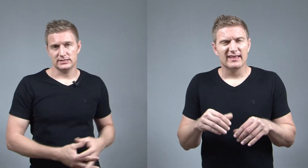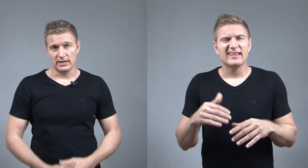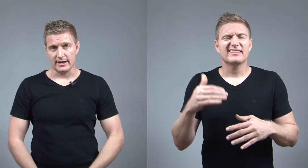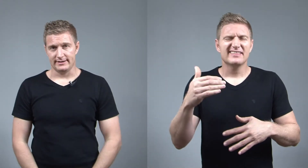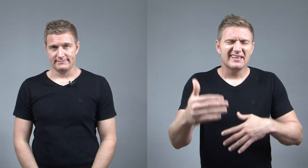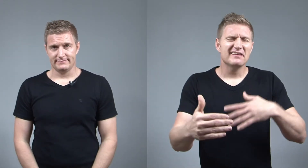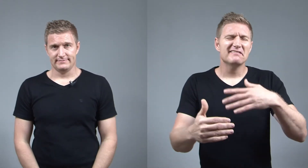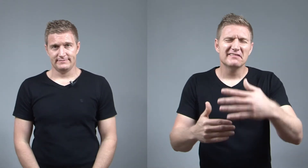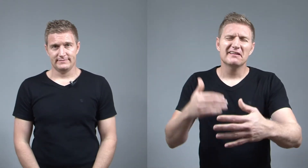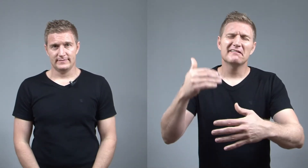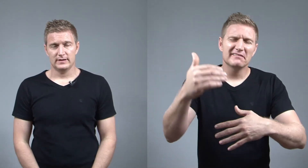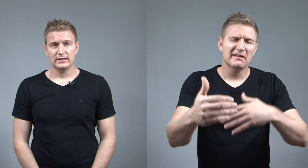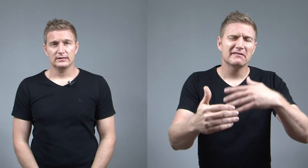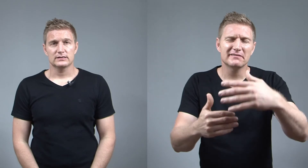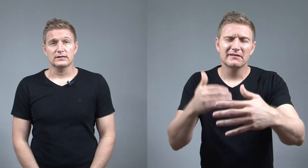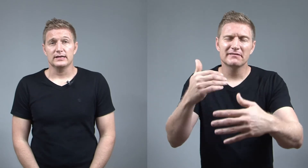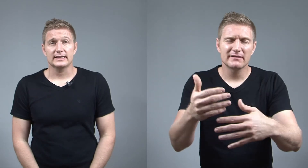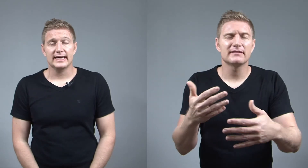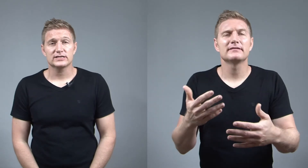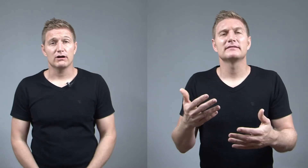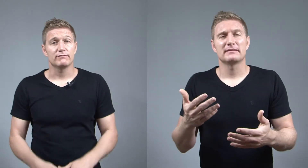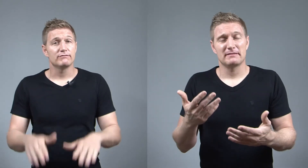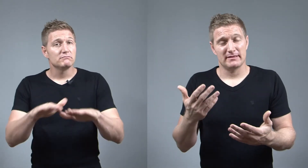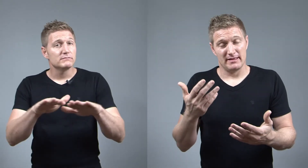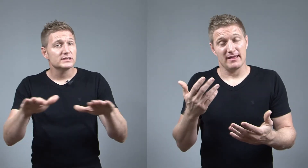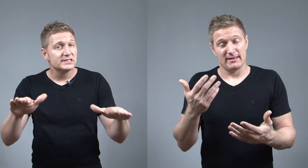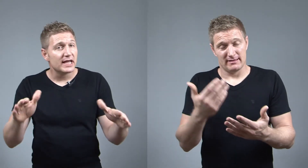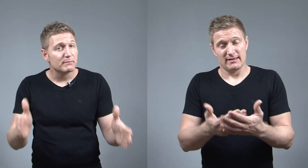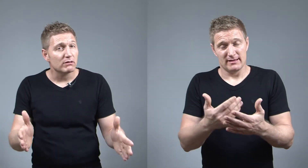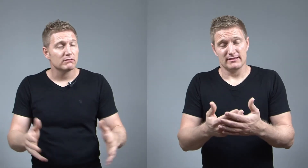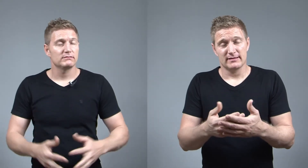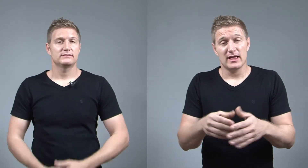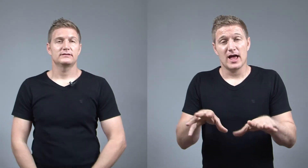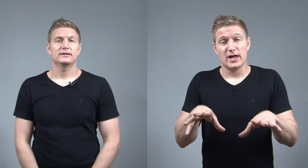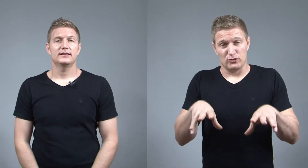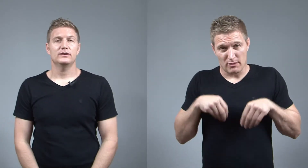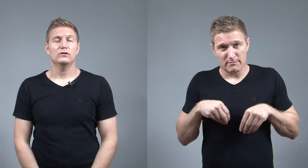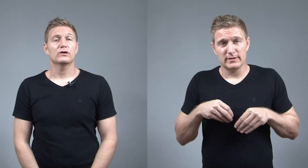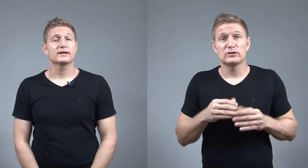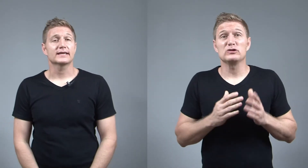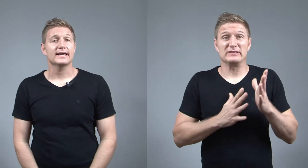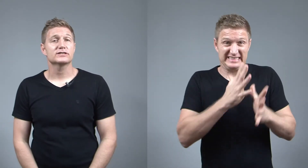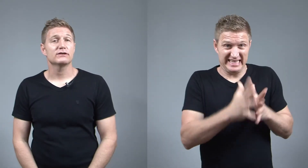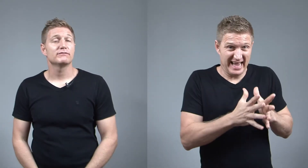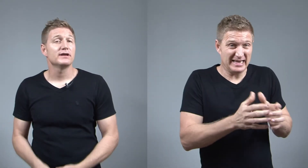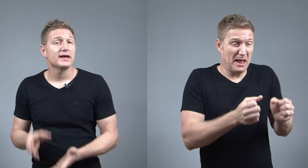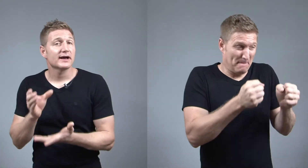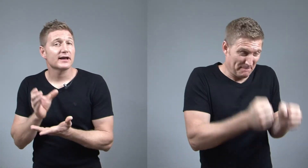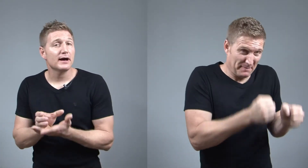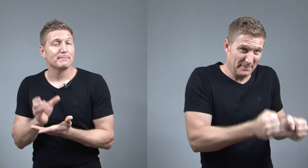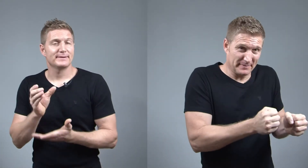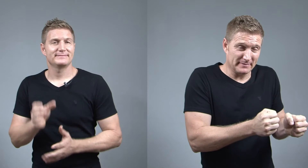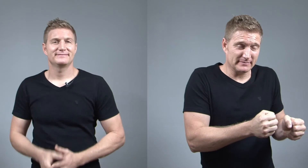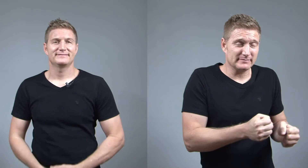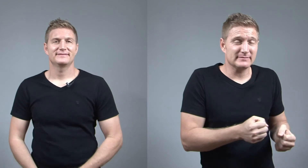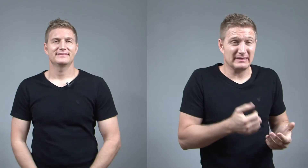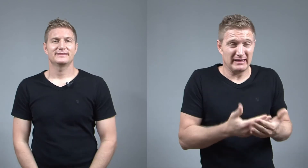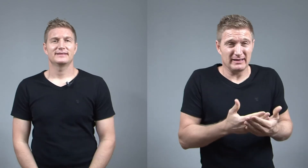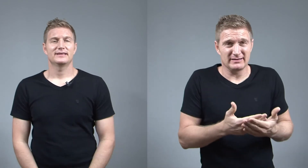sign. In the case of table or in the case of cup,